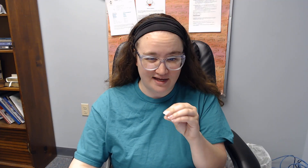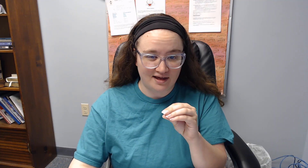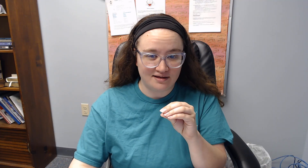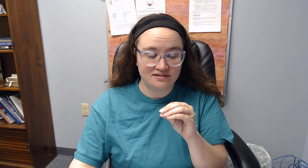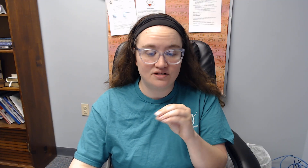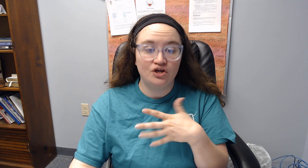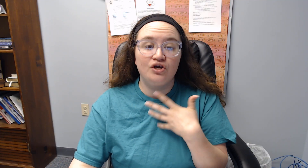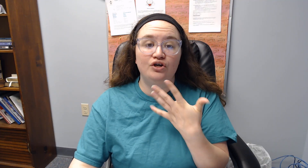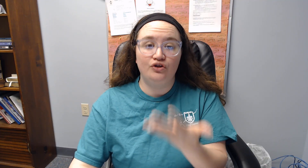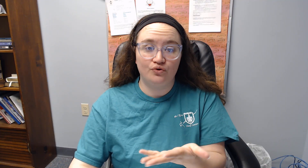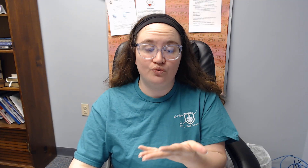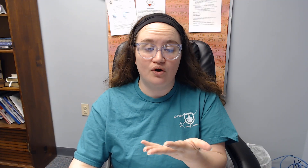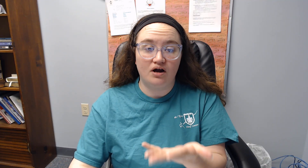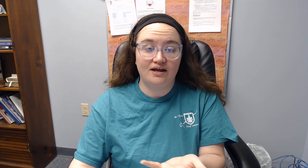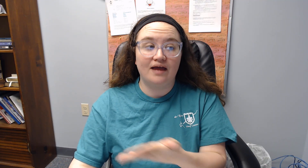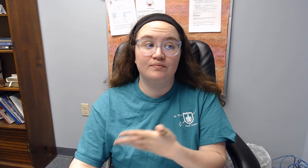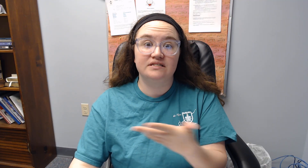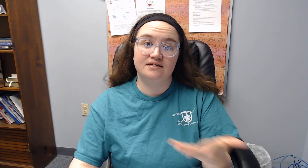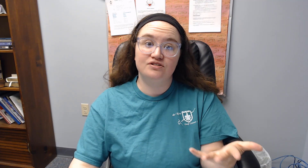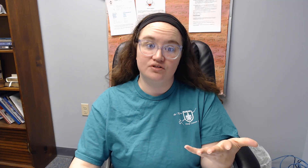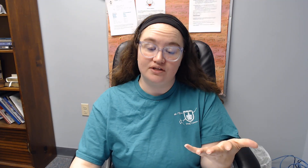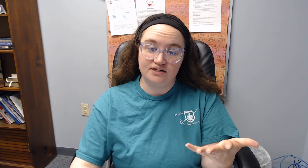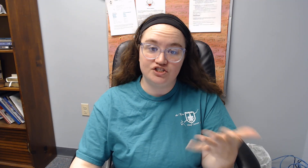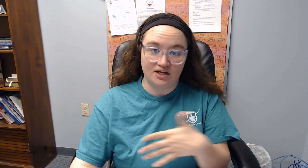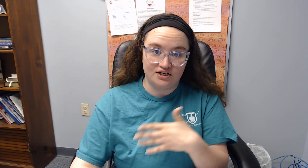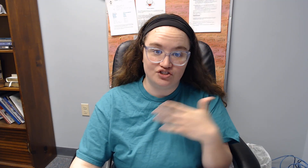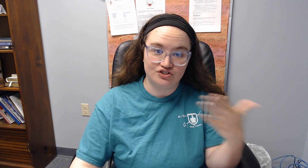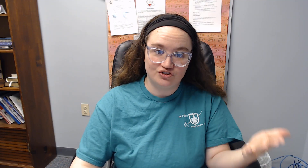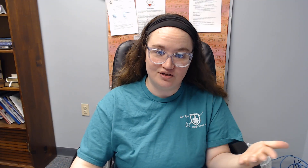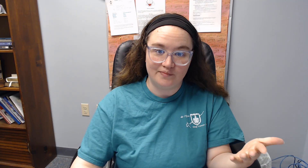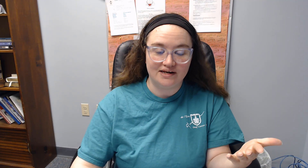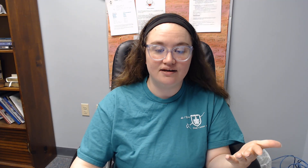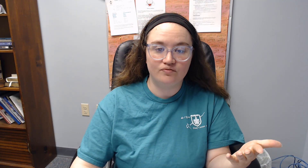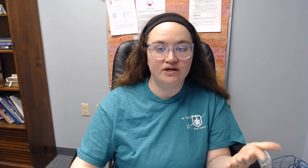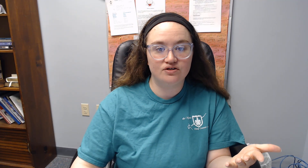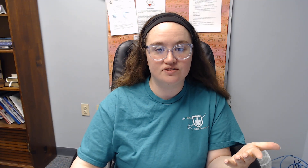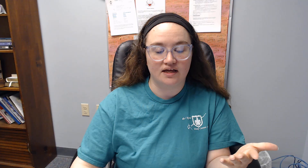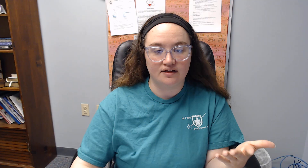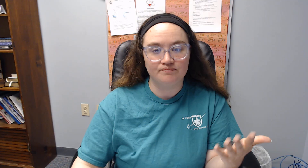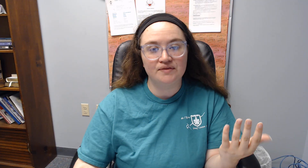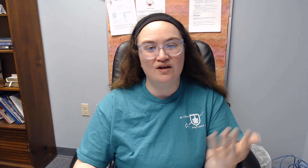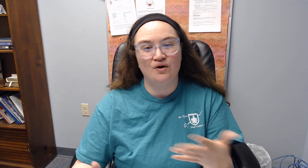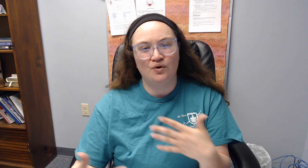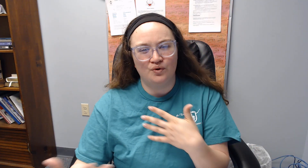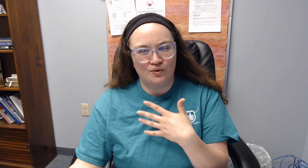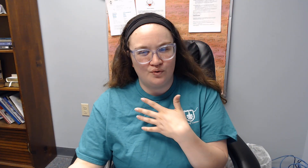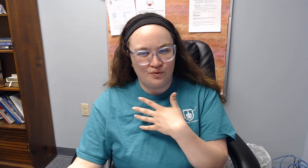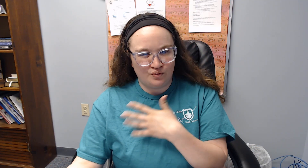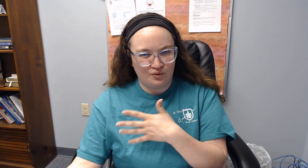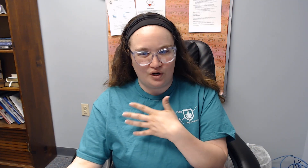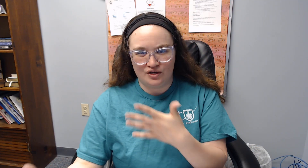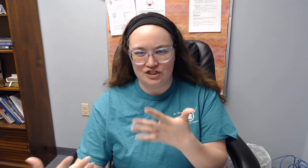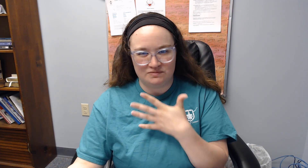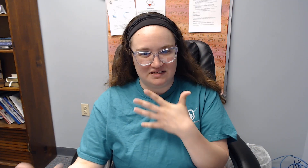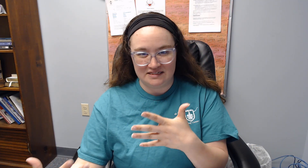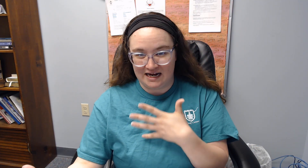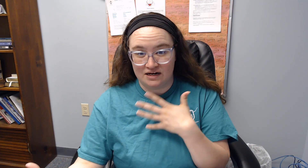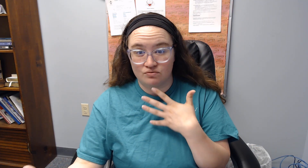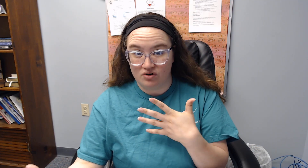things, you can potentially change the meaning of what you're saying, or you could just be saying it wrong.